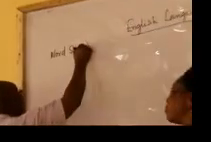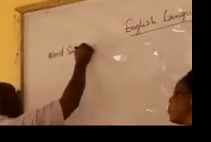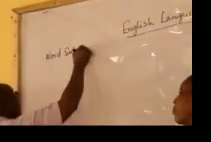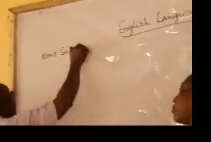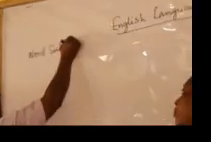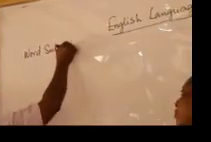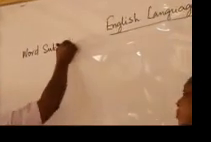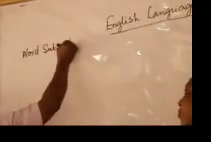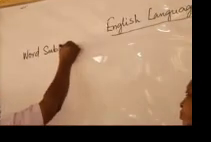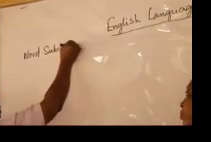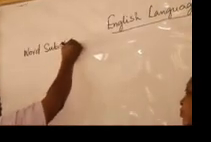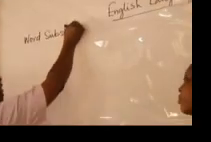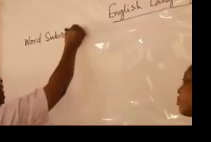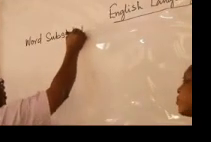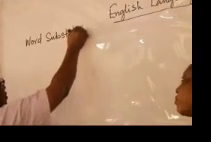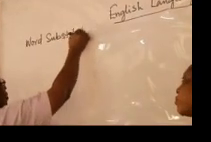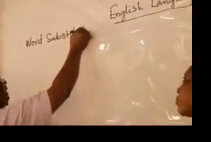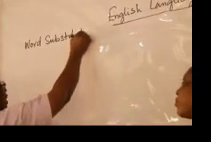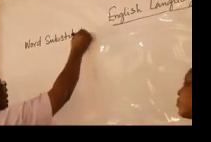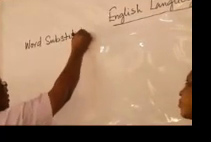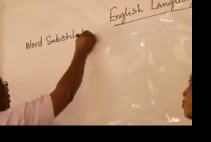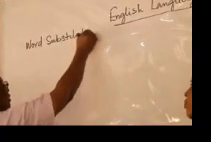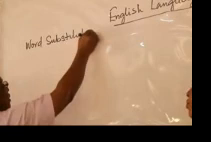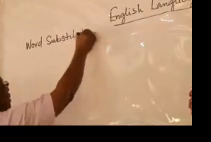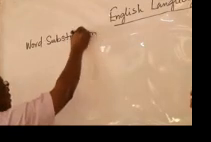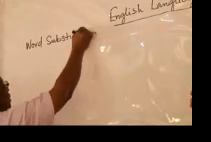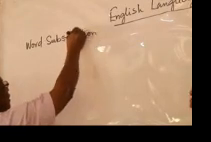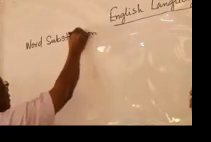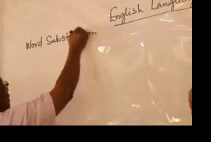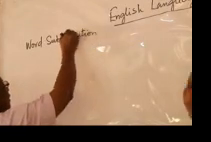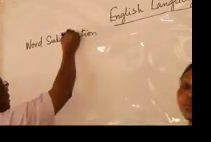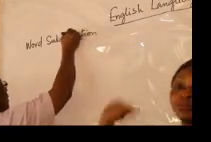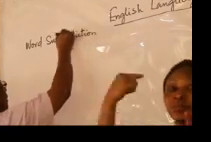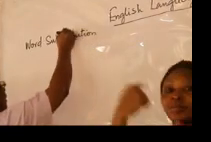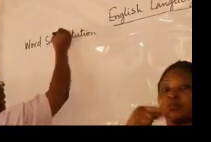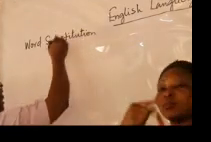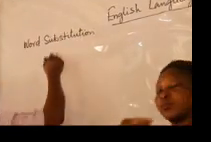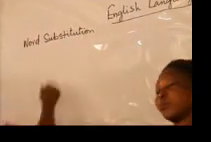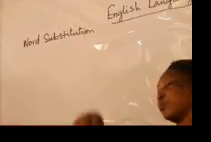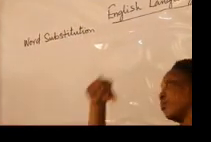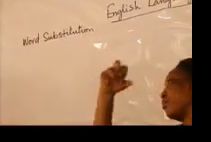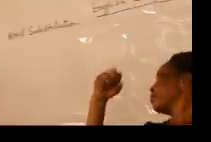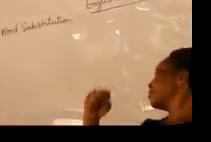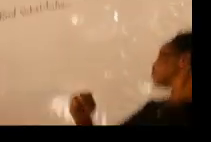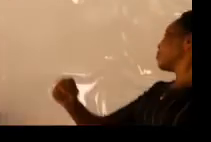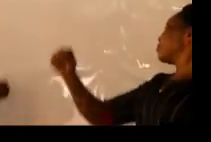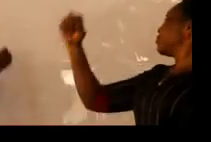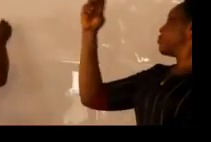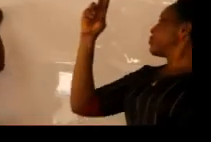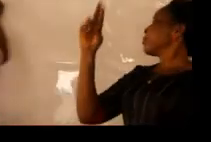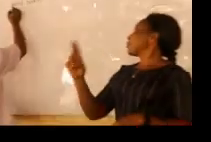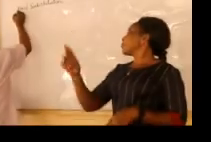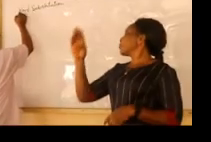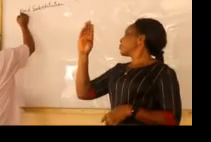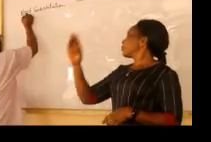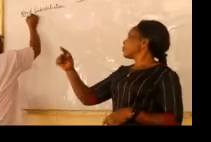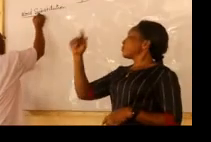word substitution in